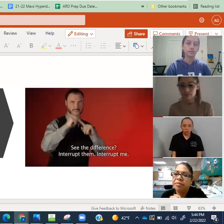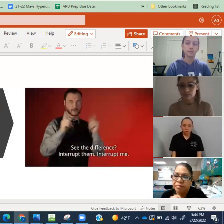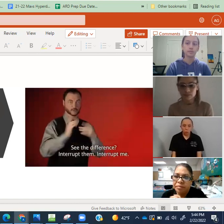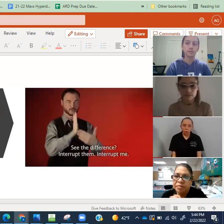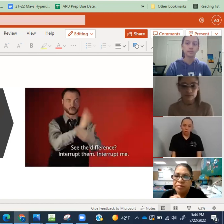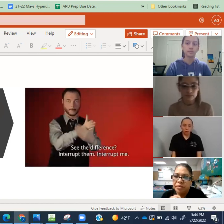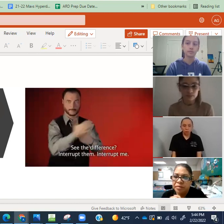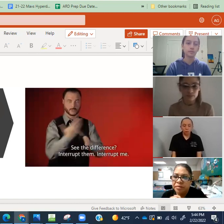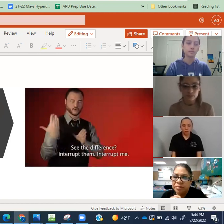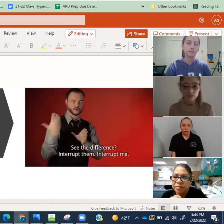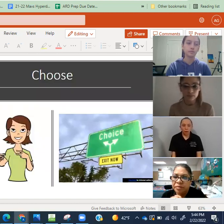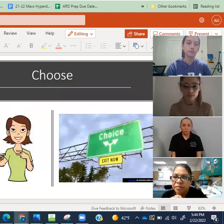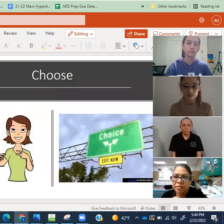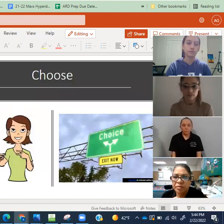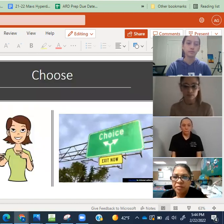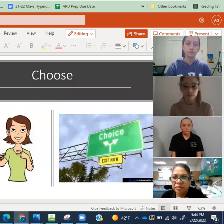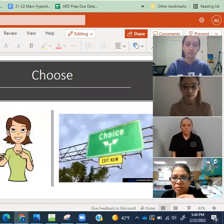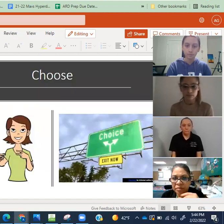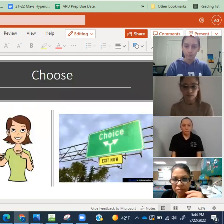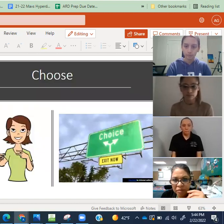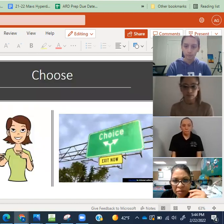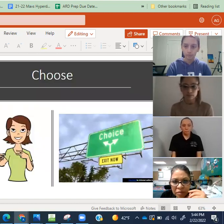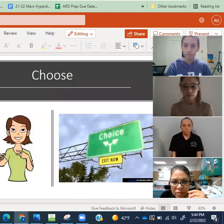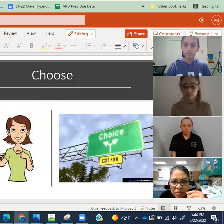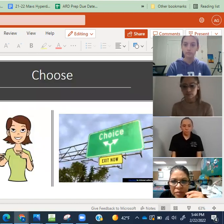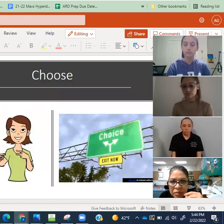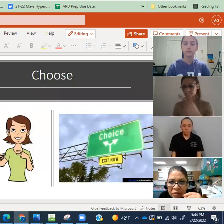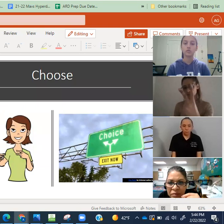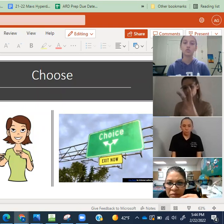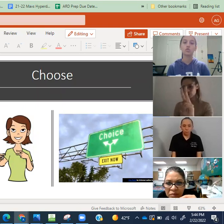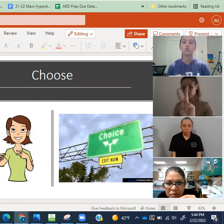They're just different ways to sign it.